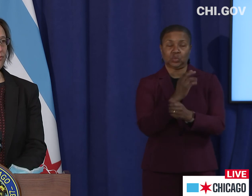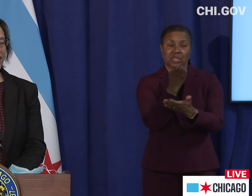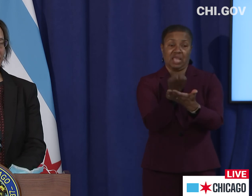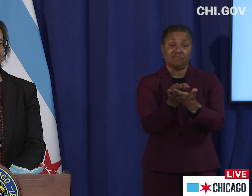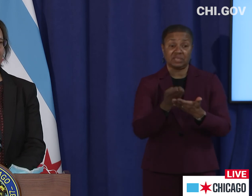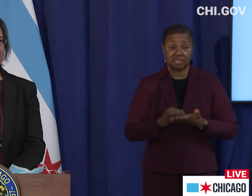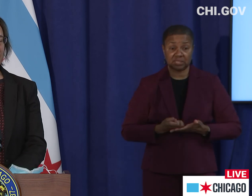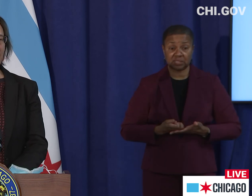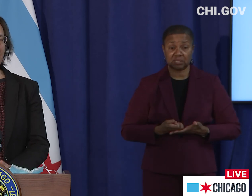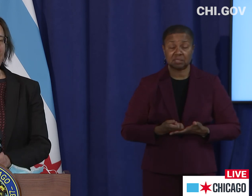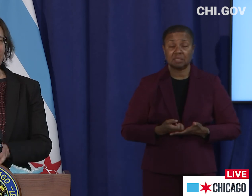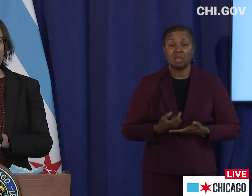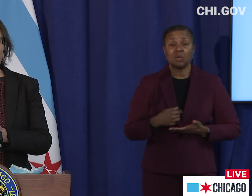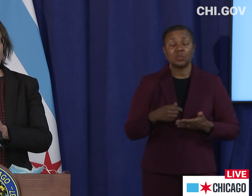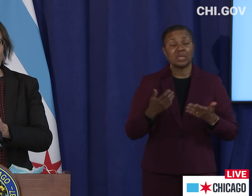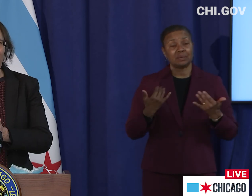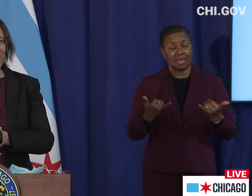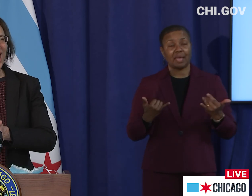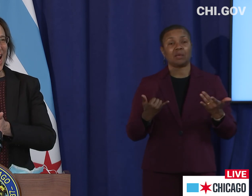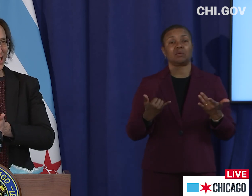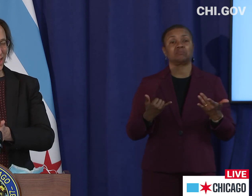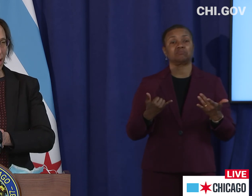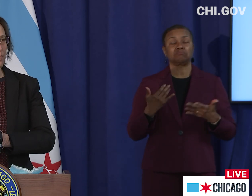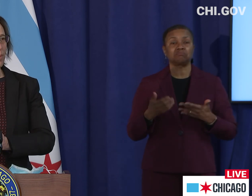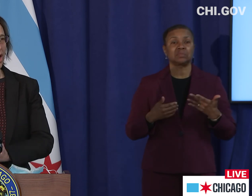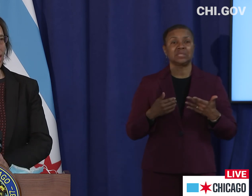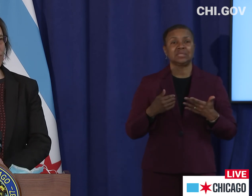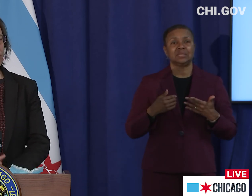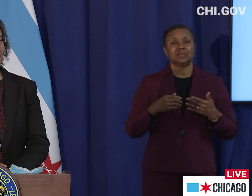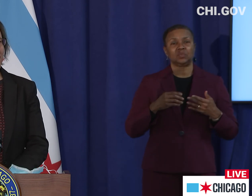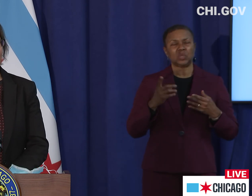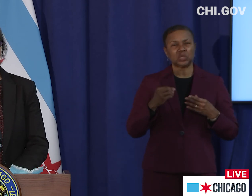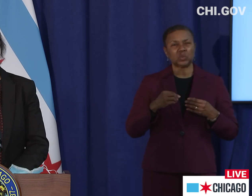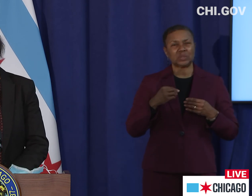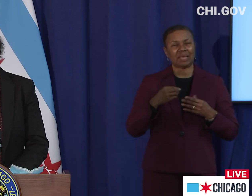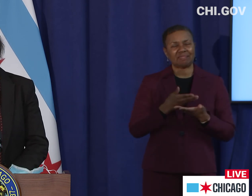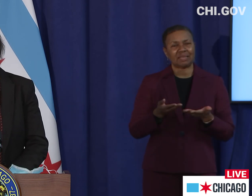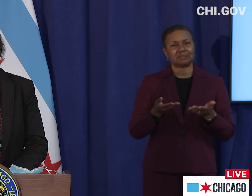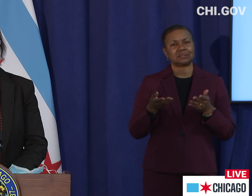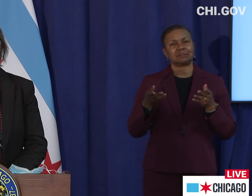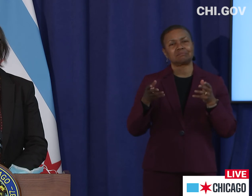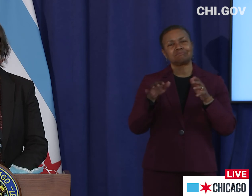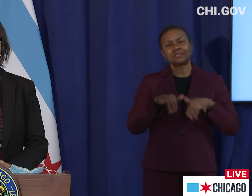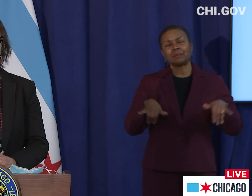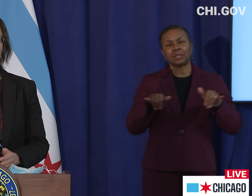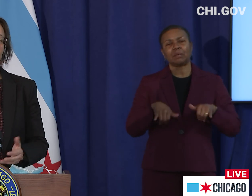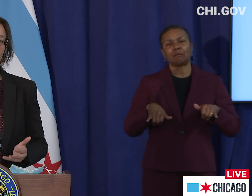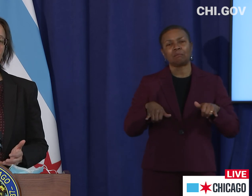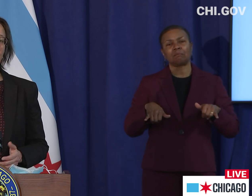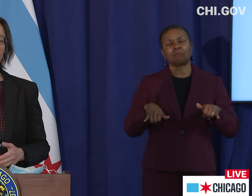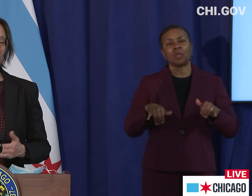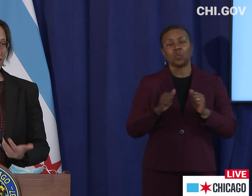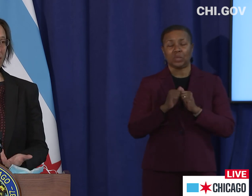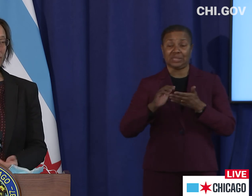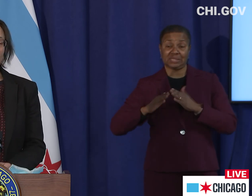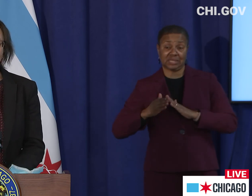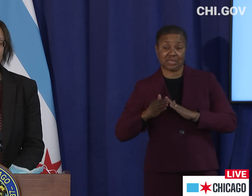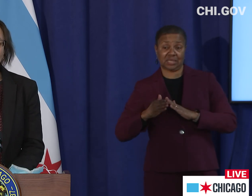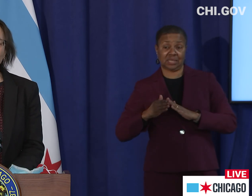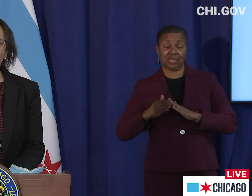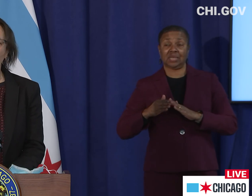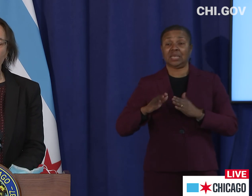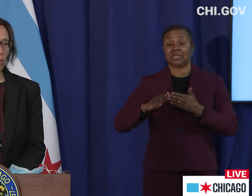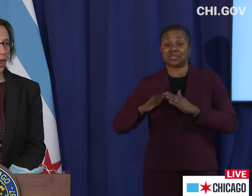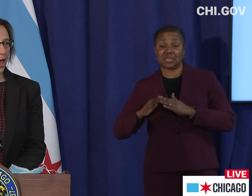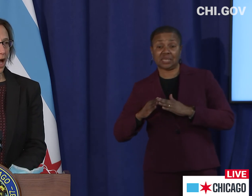we are moving in a fairly lockstep process with the city. Our city and the suburbs,